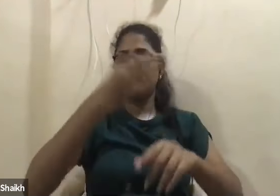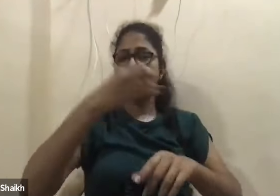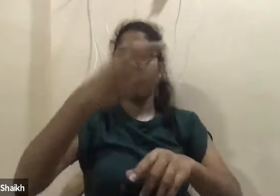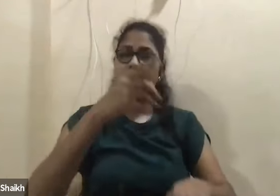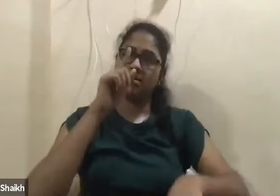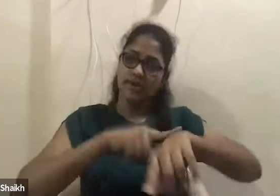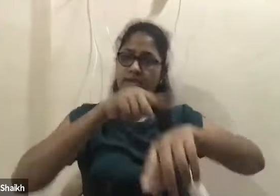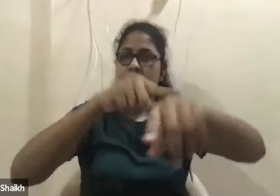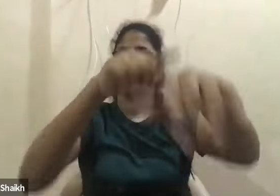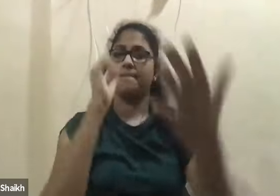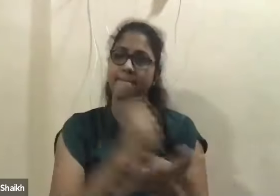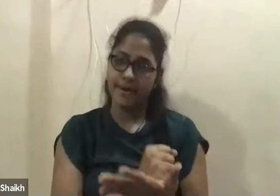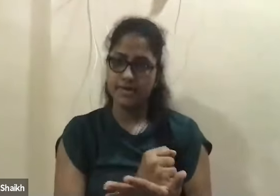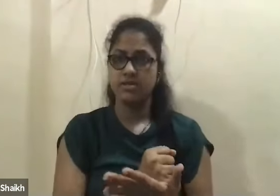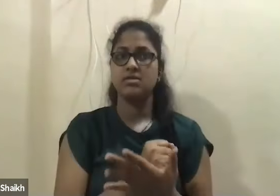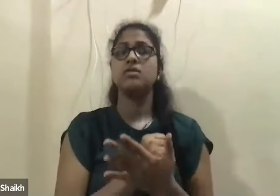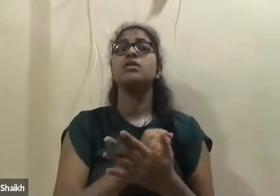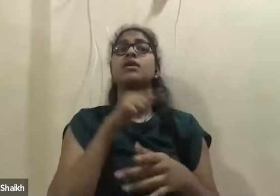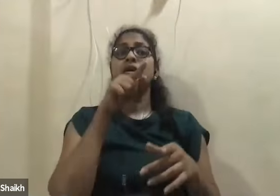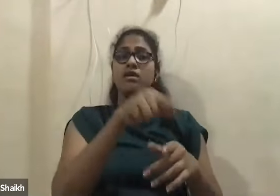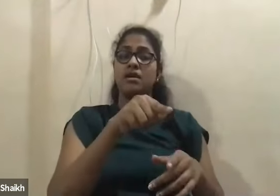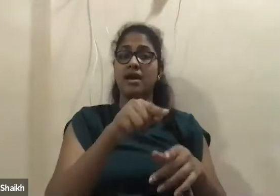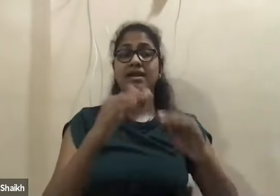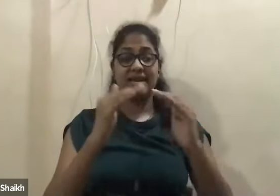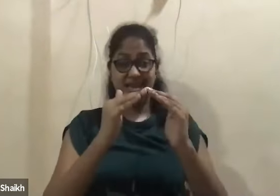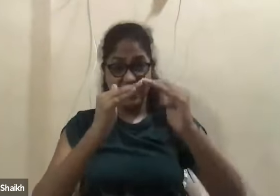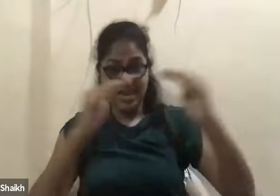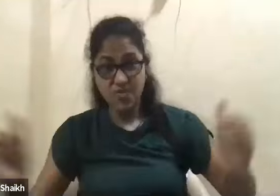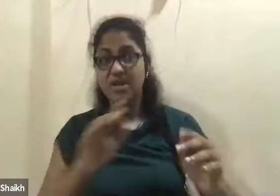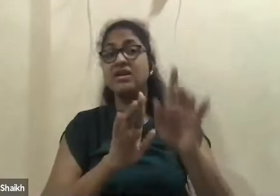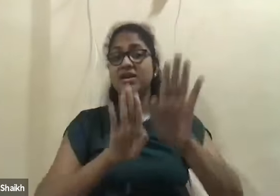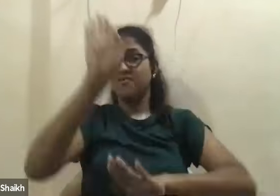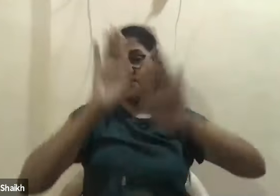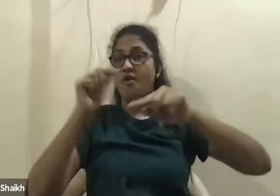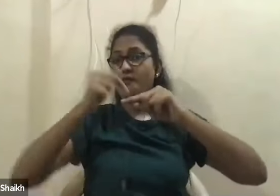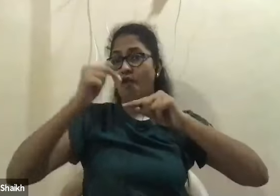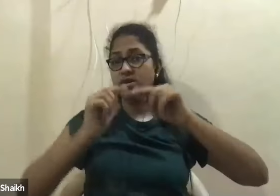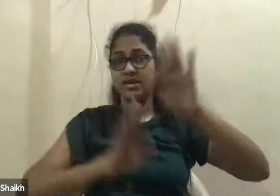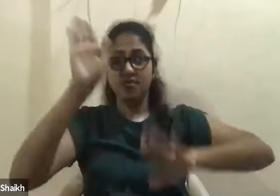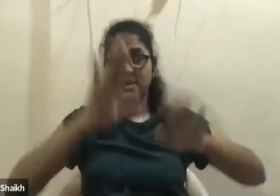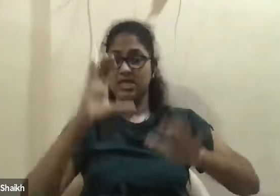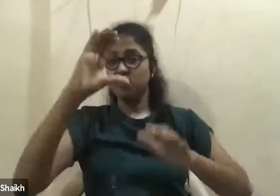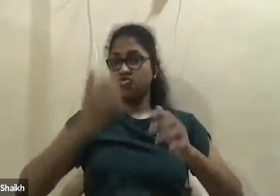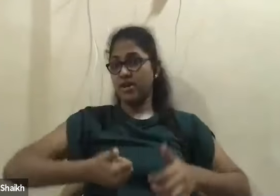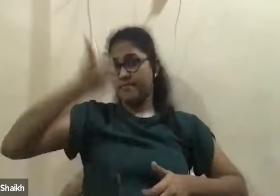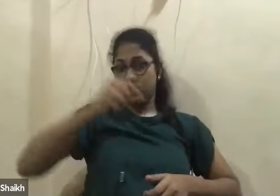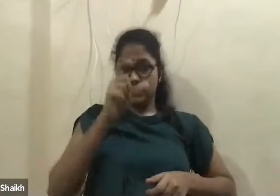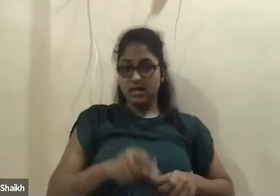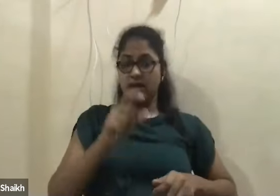shall prevail. And in the event of equality of votes, the chairperson shall have the casting vote. Now, the chairperson